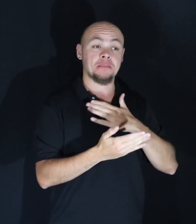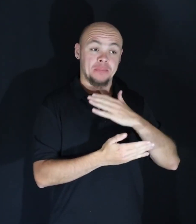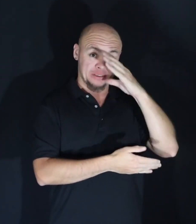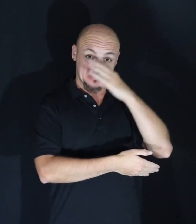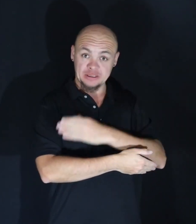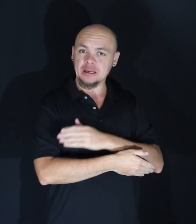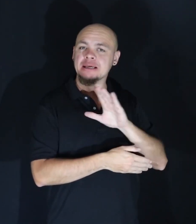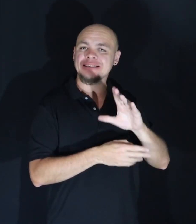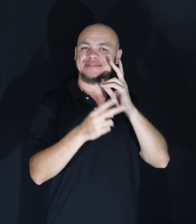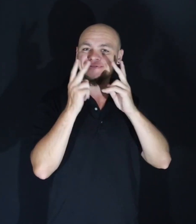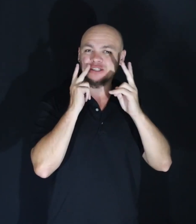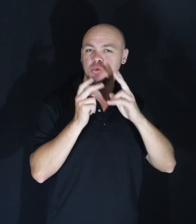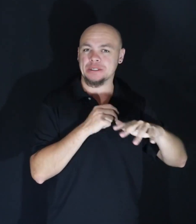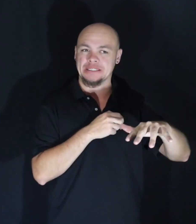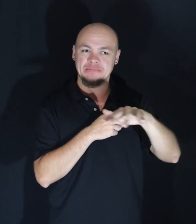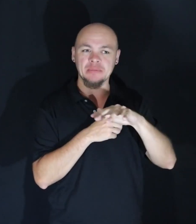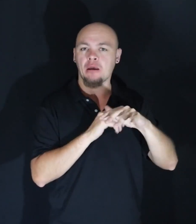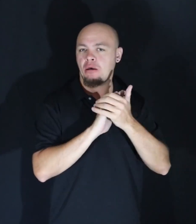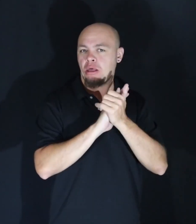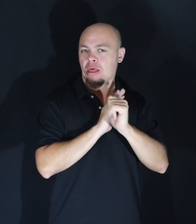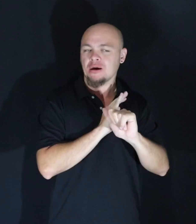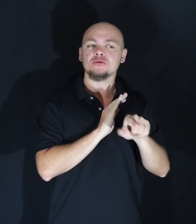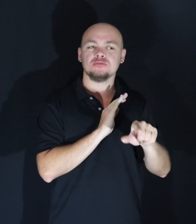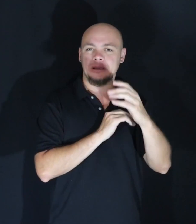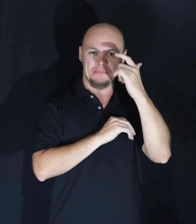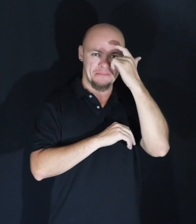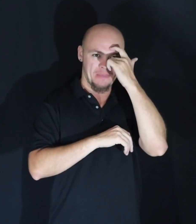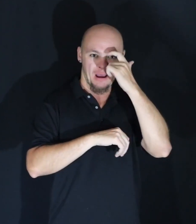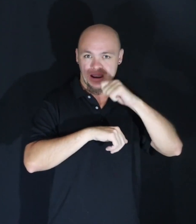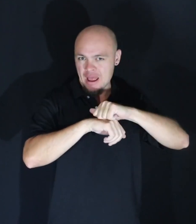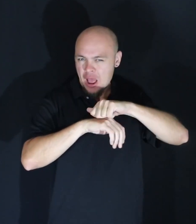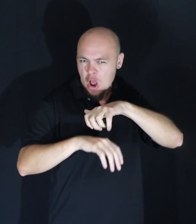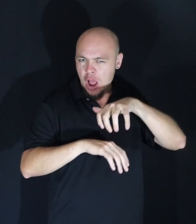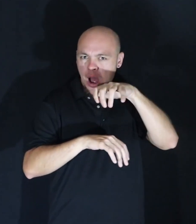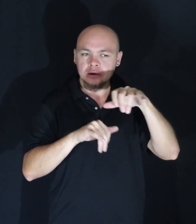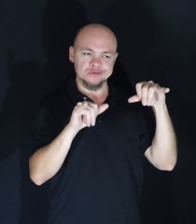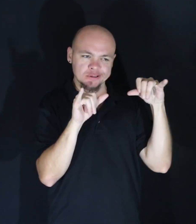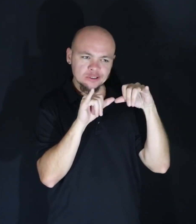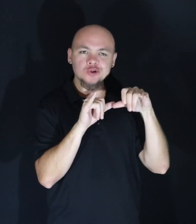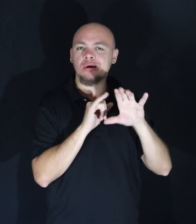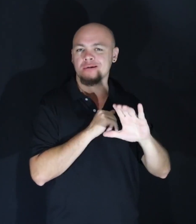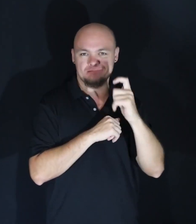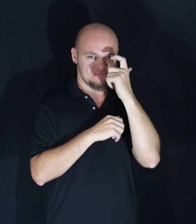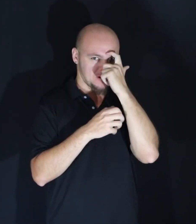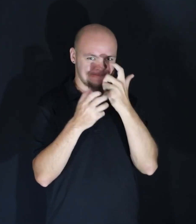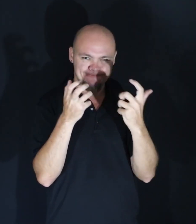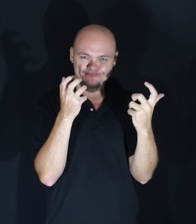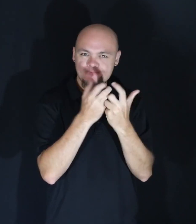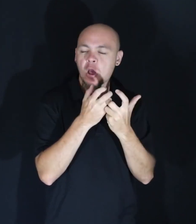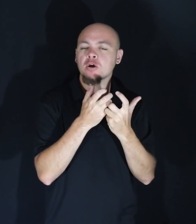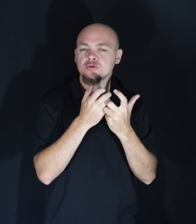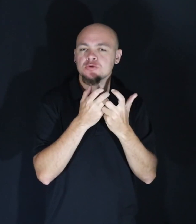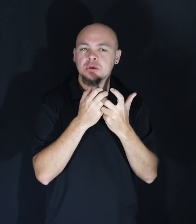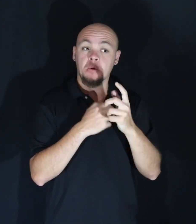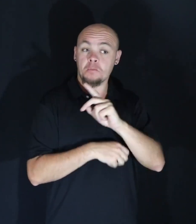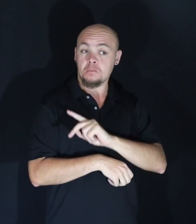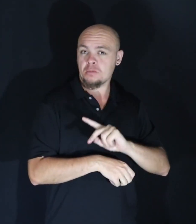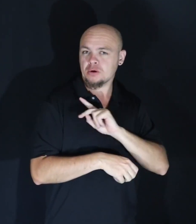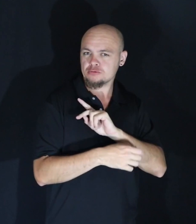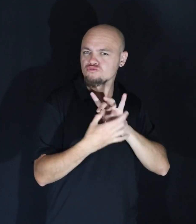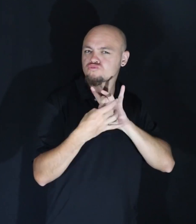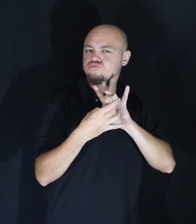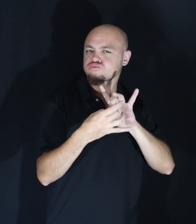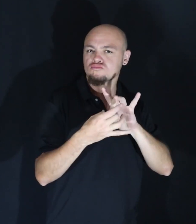spatial intelligence. He has an architect's mind or an engineer's mind. He has high interpersonal intelligence,